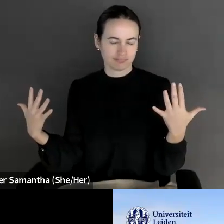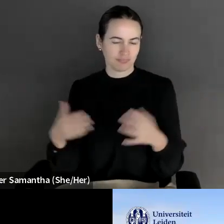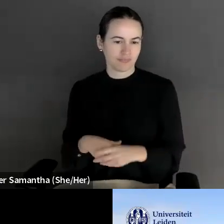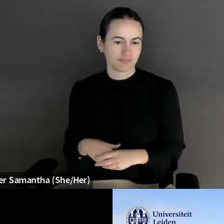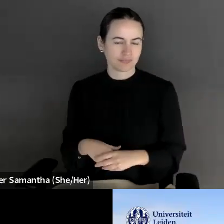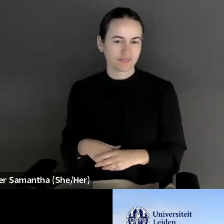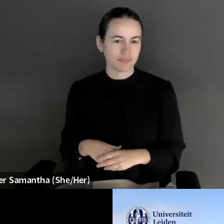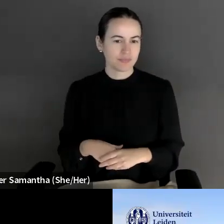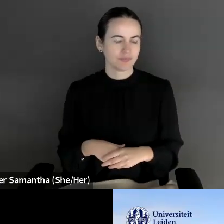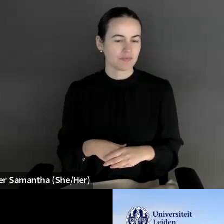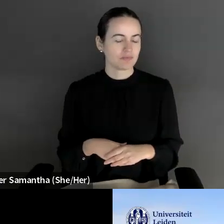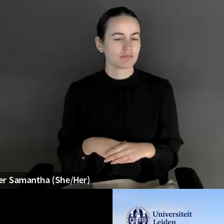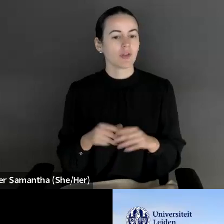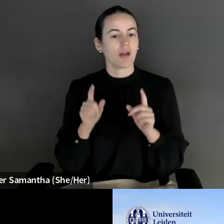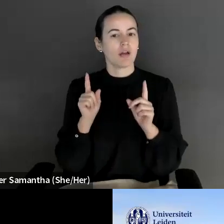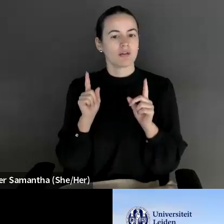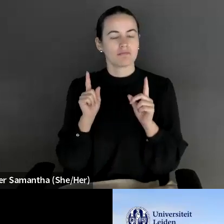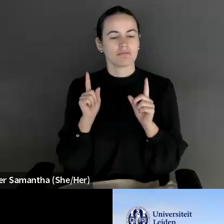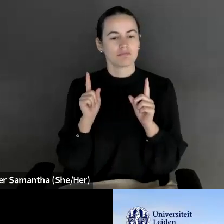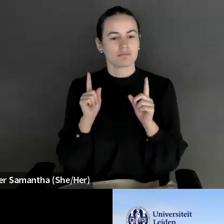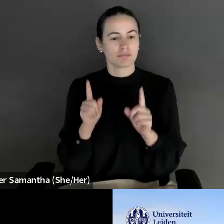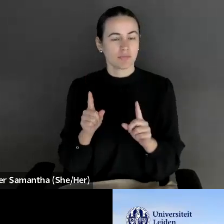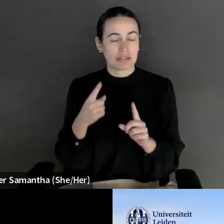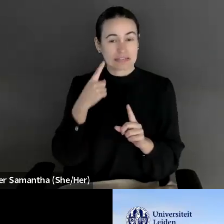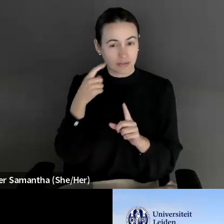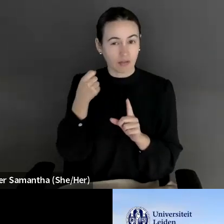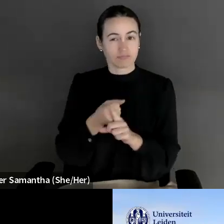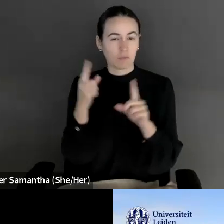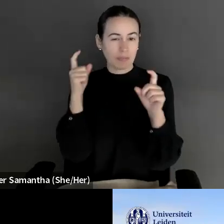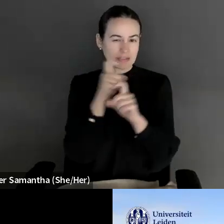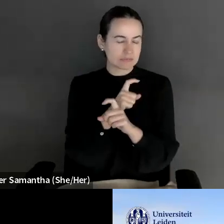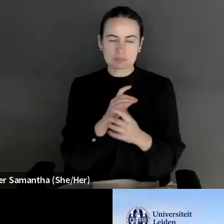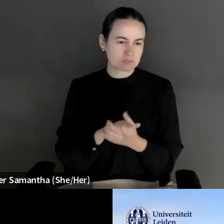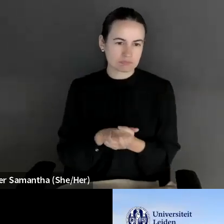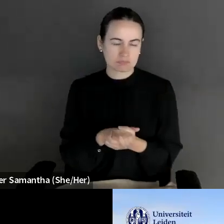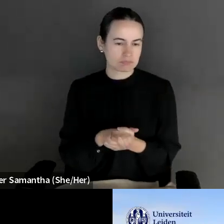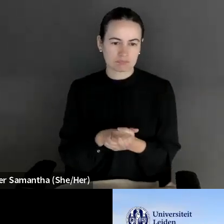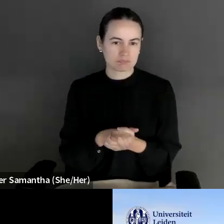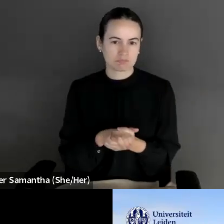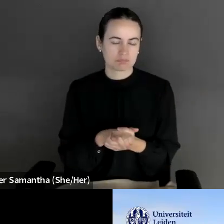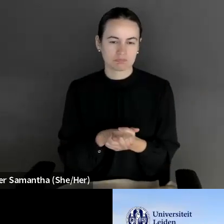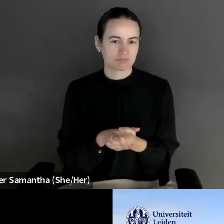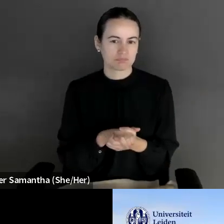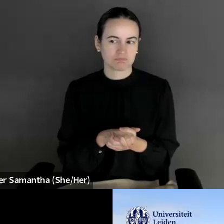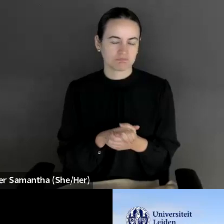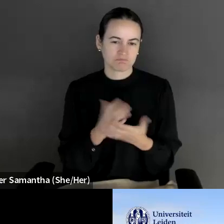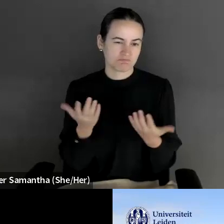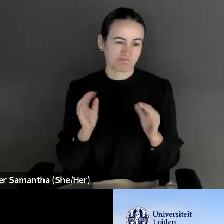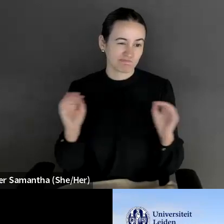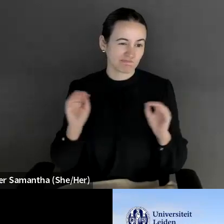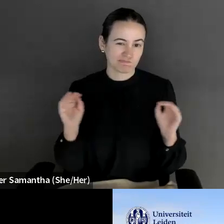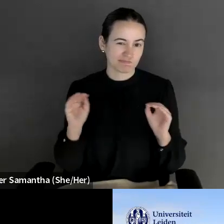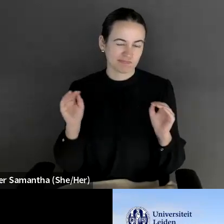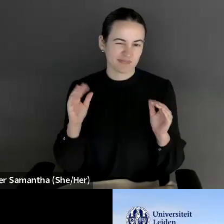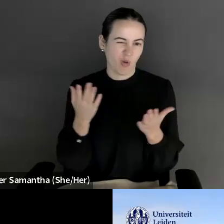find any effects of complexity whatsoever. So we decided not to look at